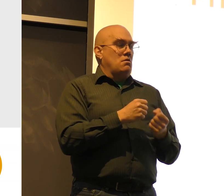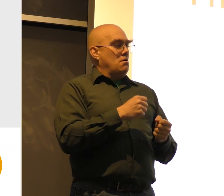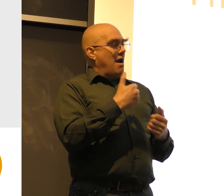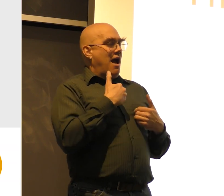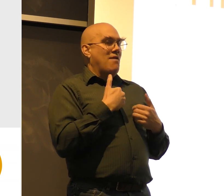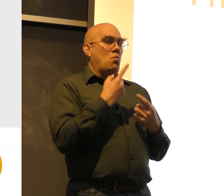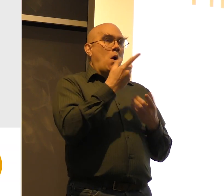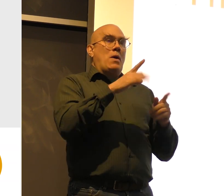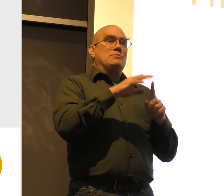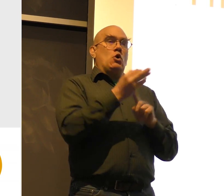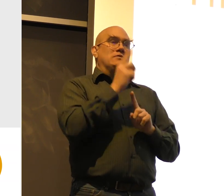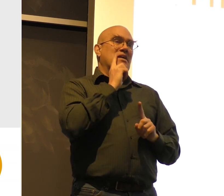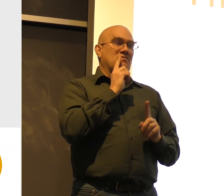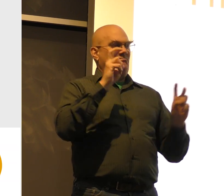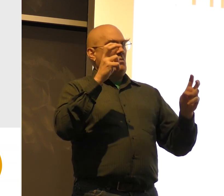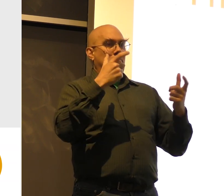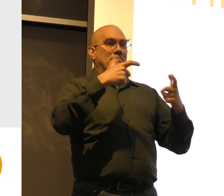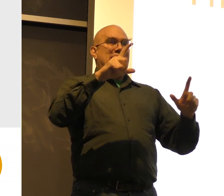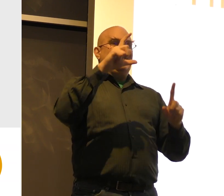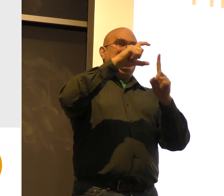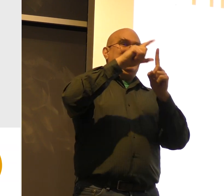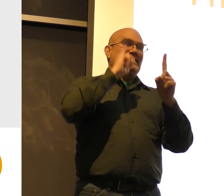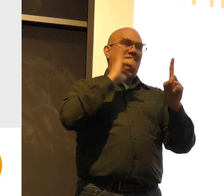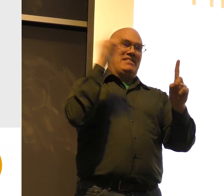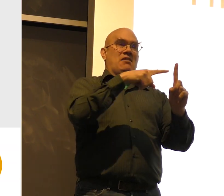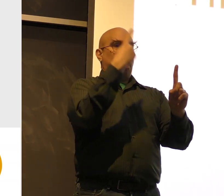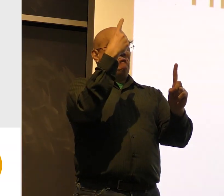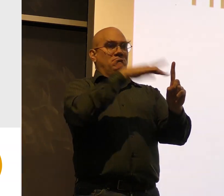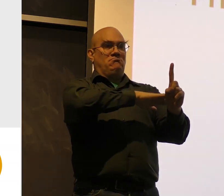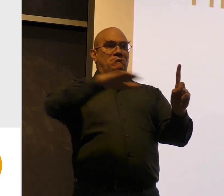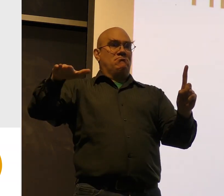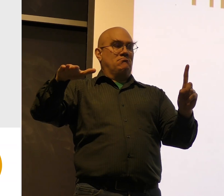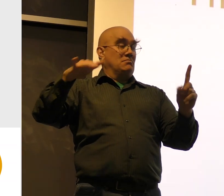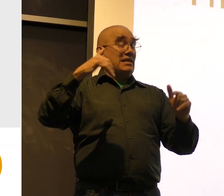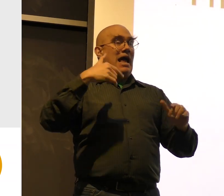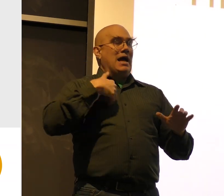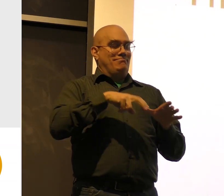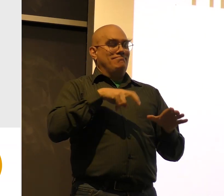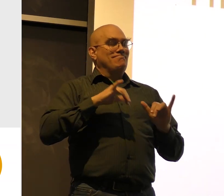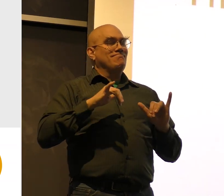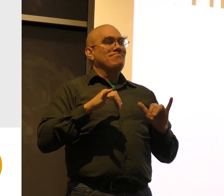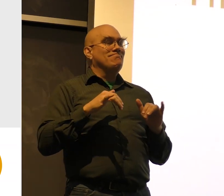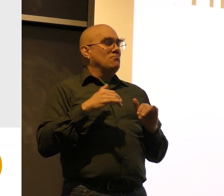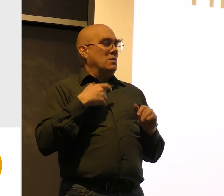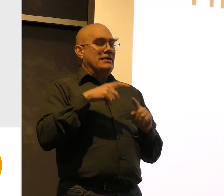we did have that way of thought. That there was one way to be culturally deaf, and that was to be capitally deaf. Anything else didn't apply. But I've had to